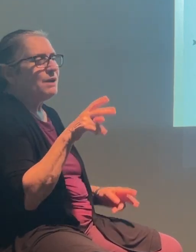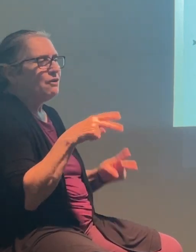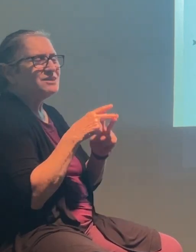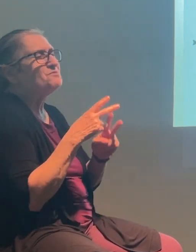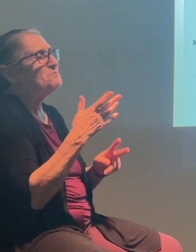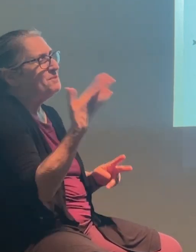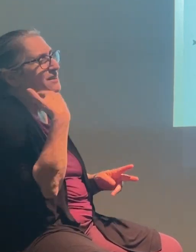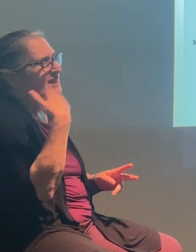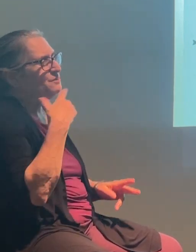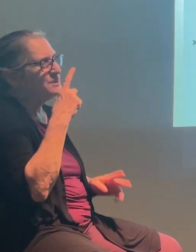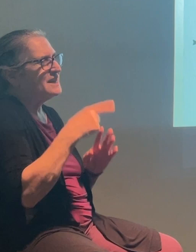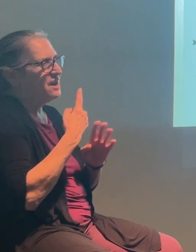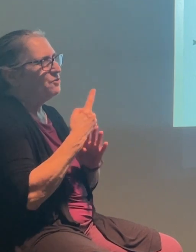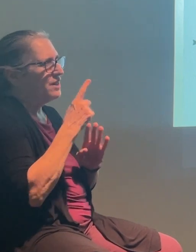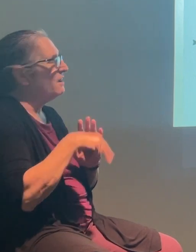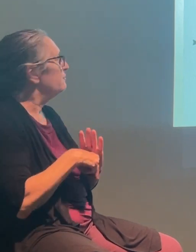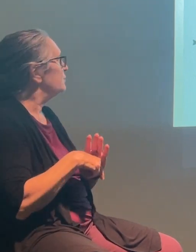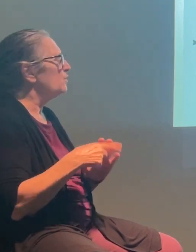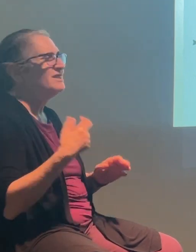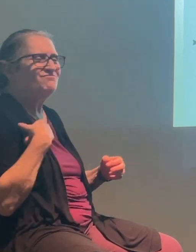go completely in photography.